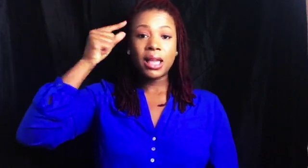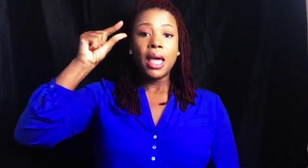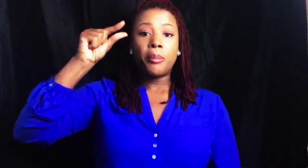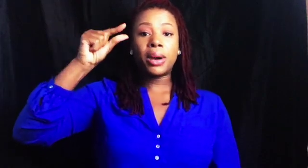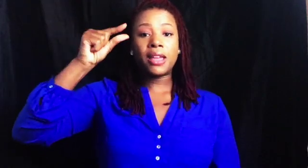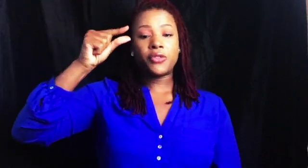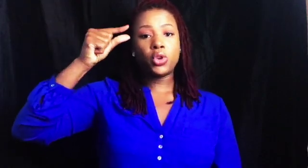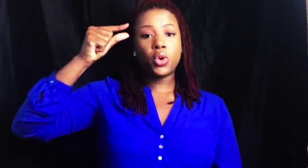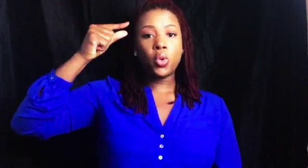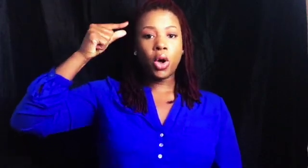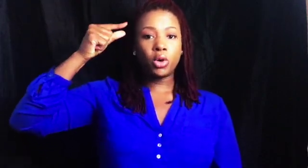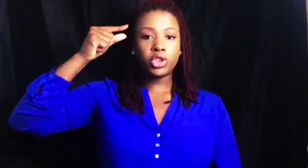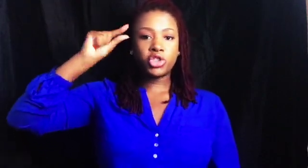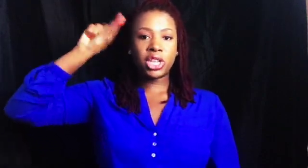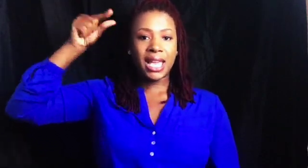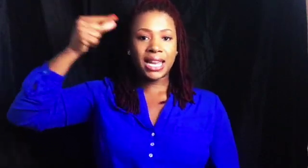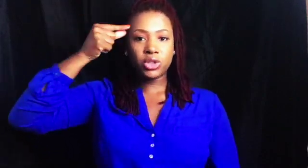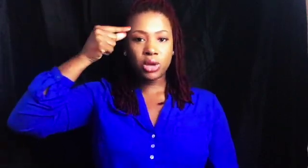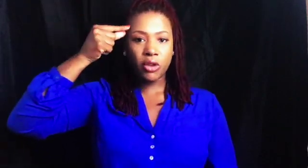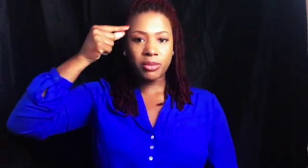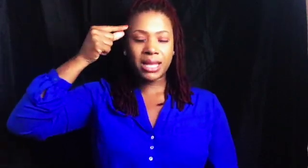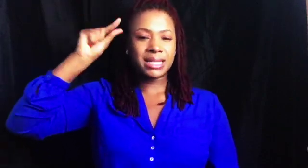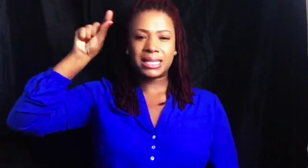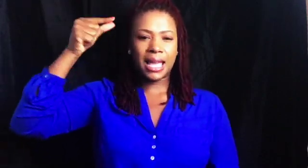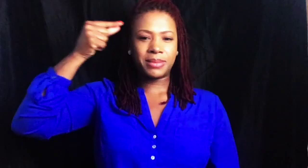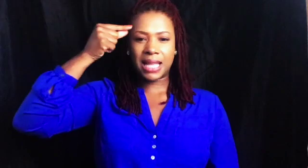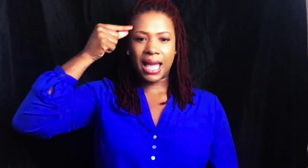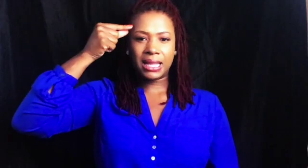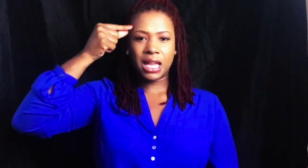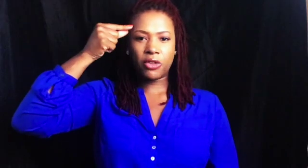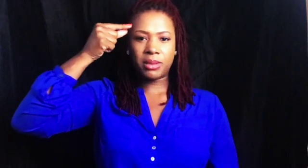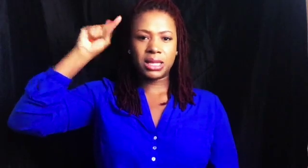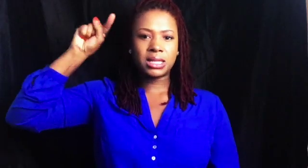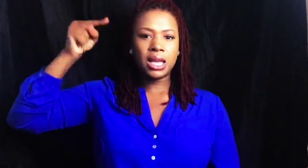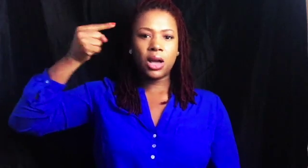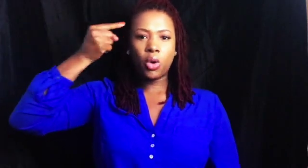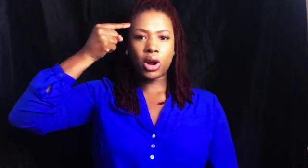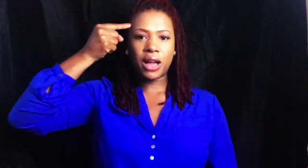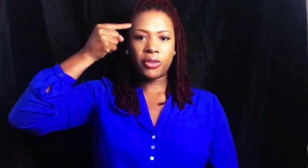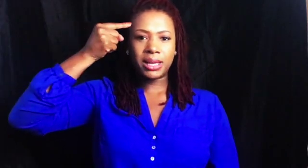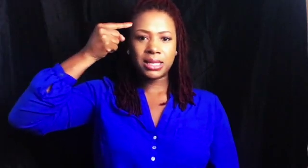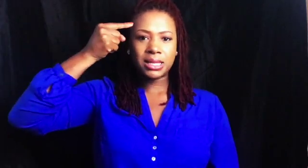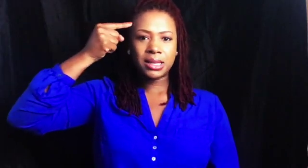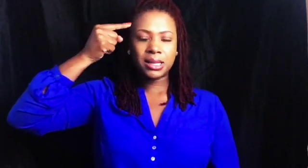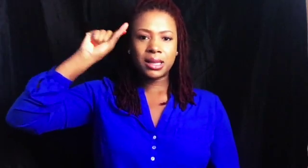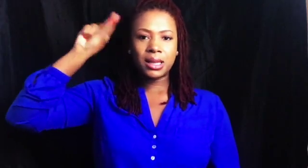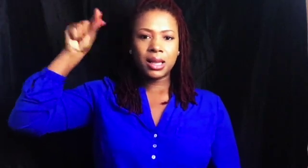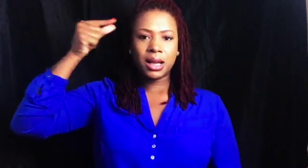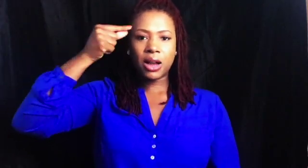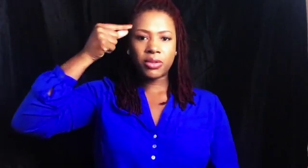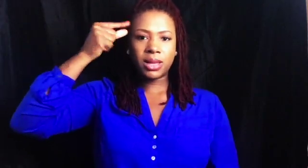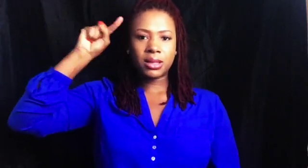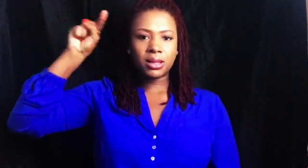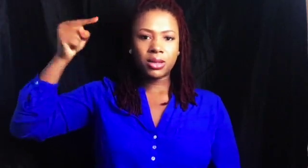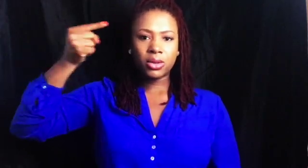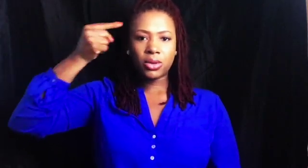But if you hold your G hand and do government, it's the same sign. Government or government. Government or